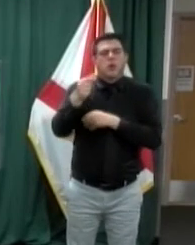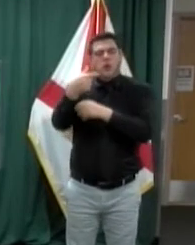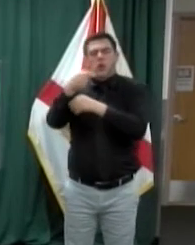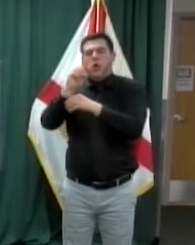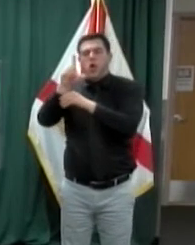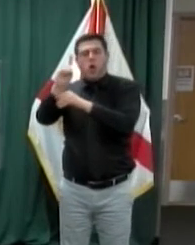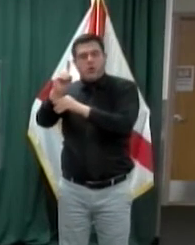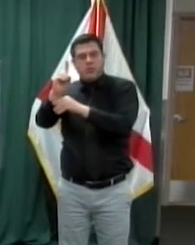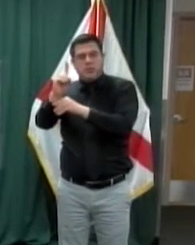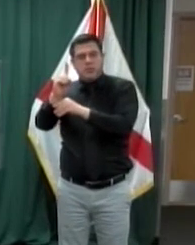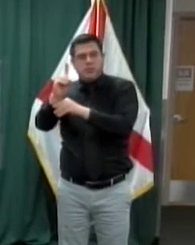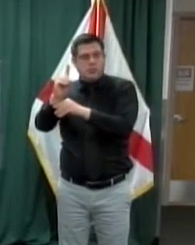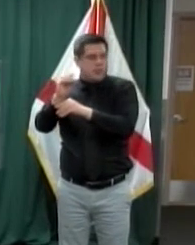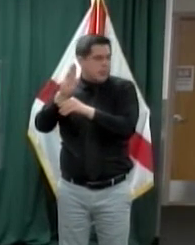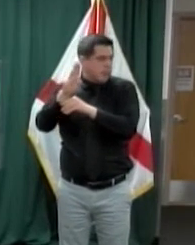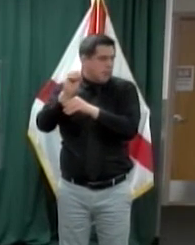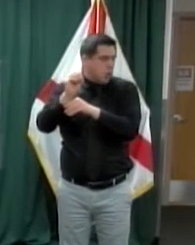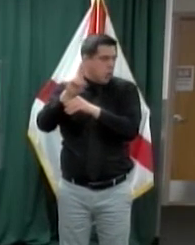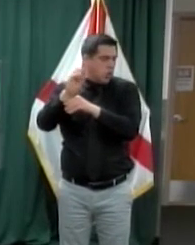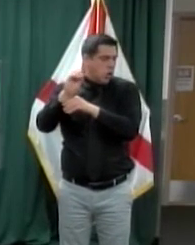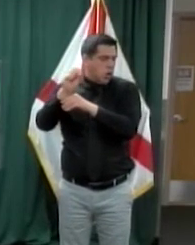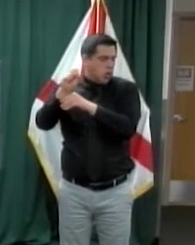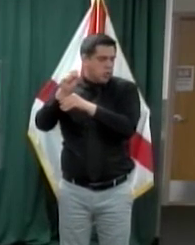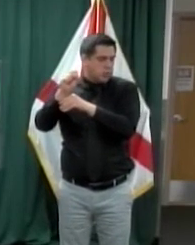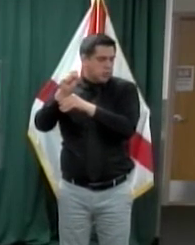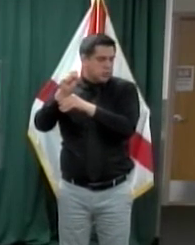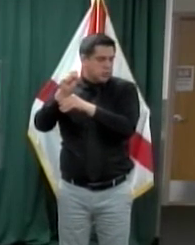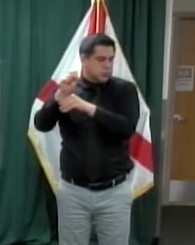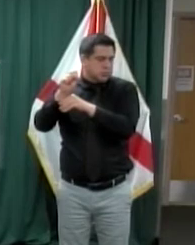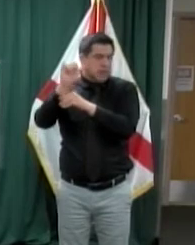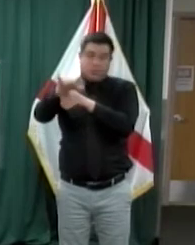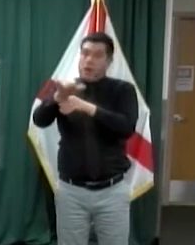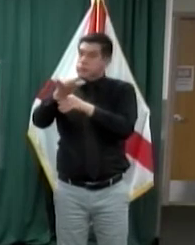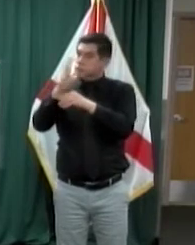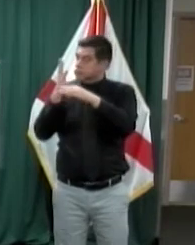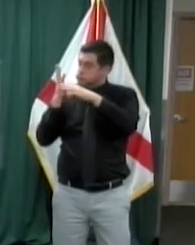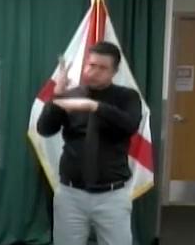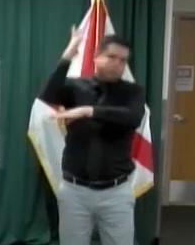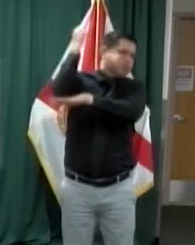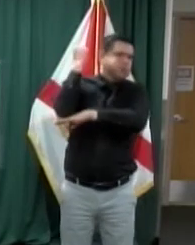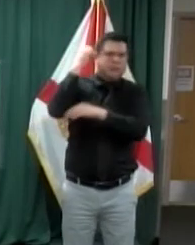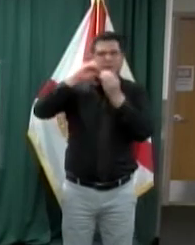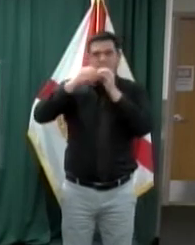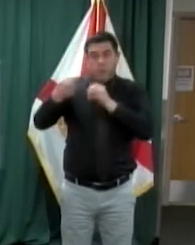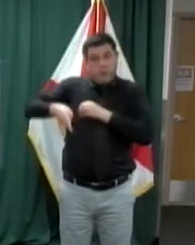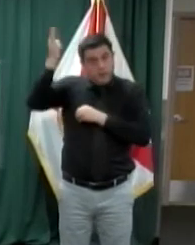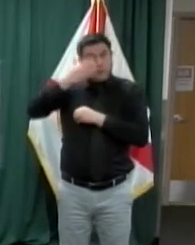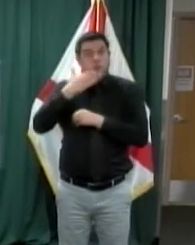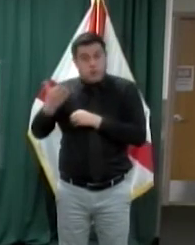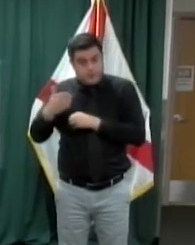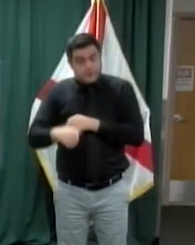to the folks out at Goldsboro, True Health, again, Florida Department of Health.